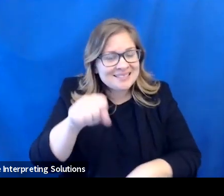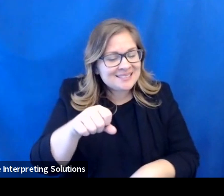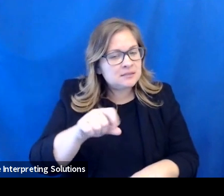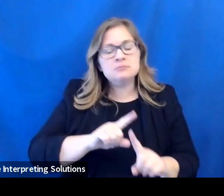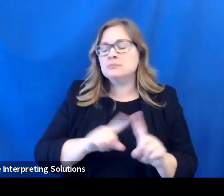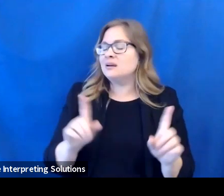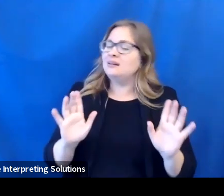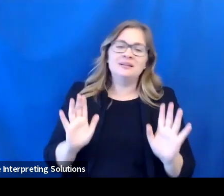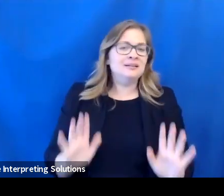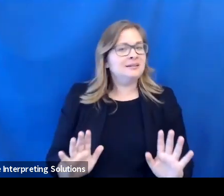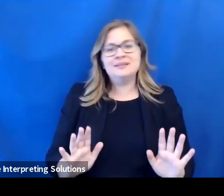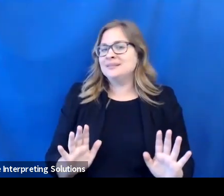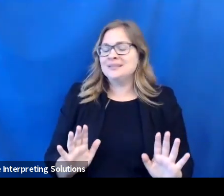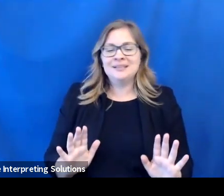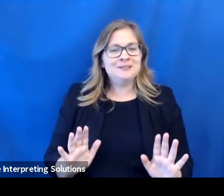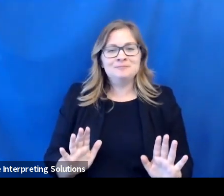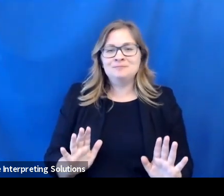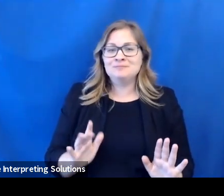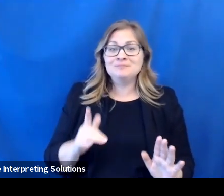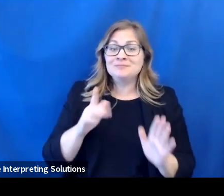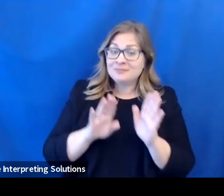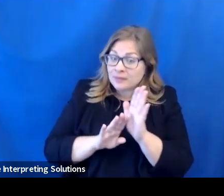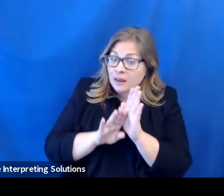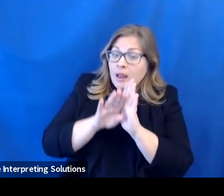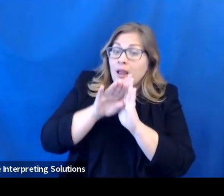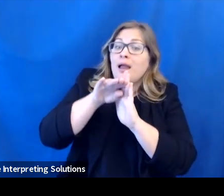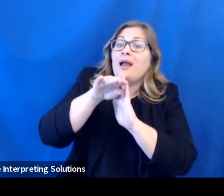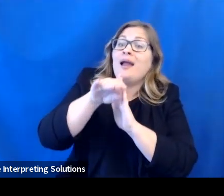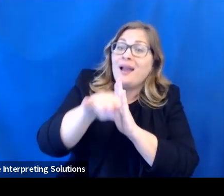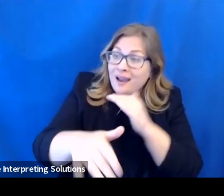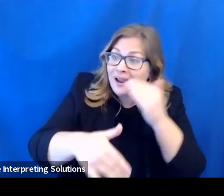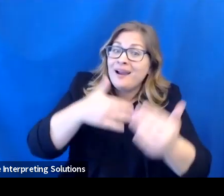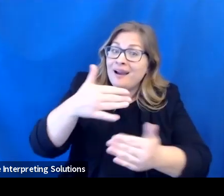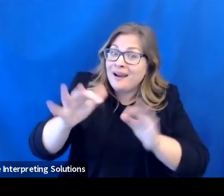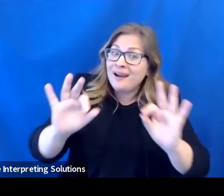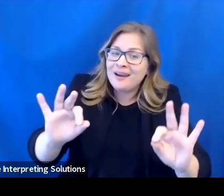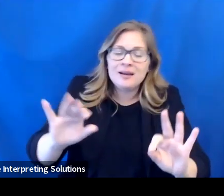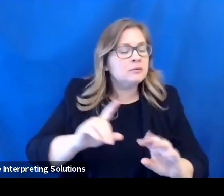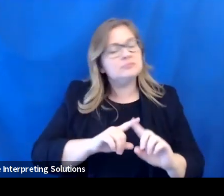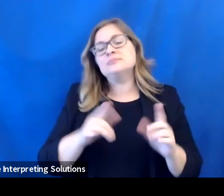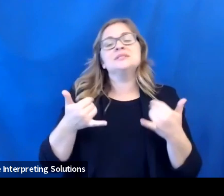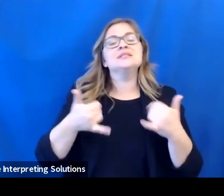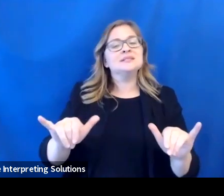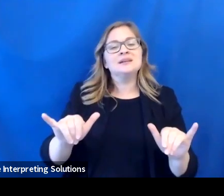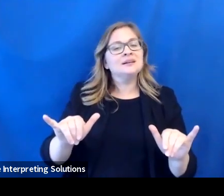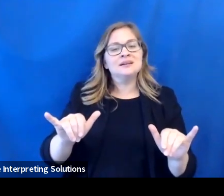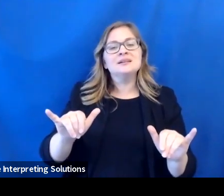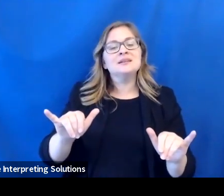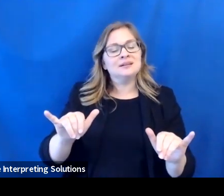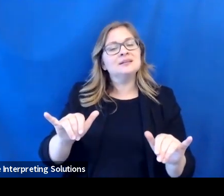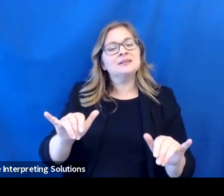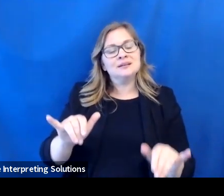it will come. Now I say it will come if certain things don't happen. If therapeutics come along, if we get